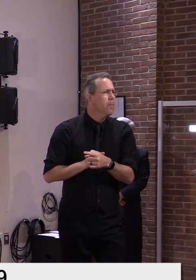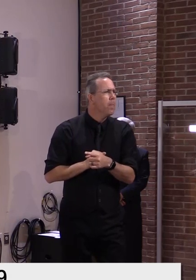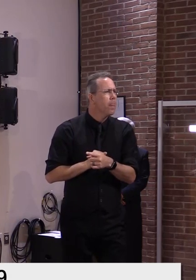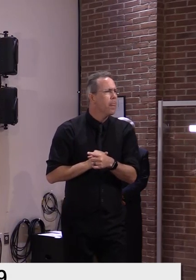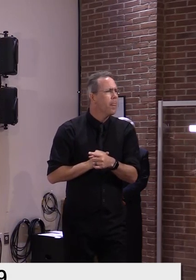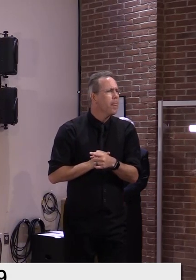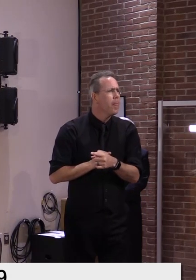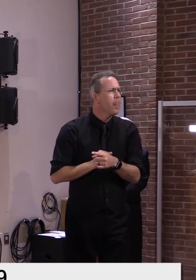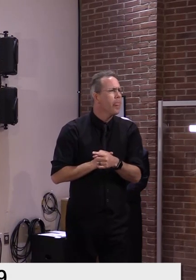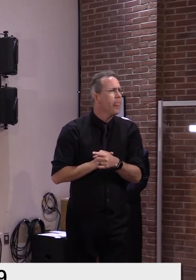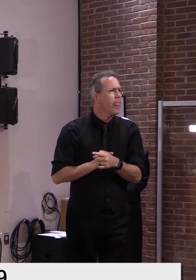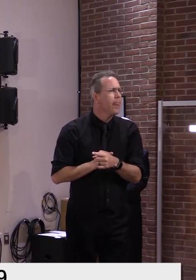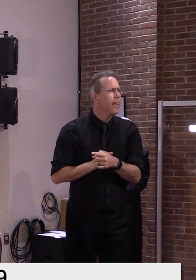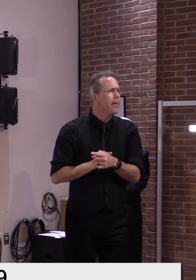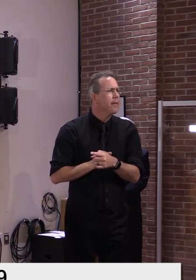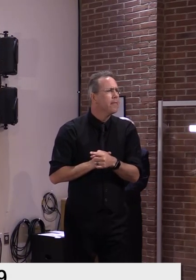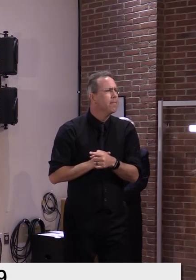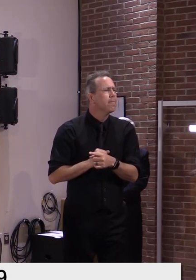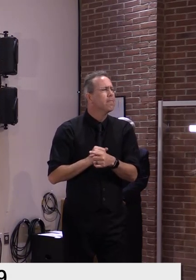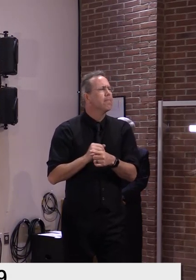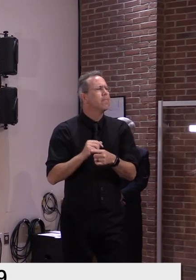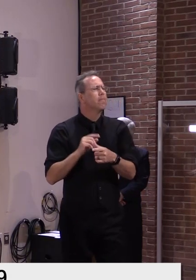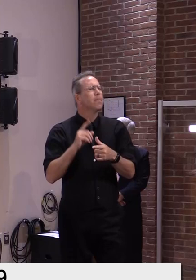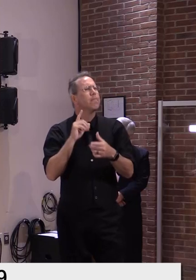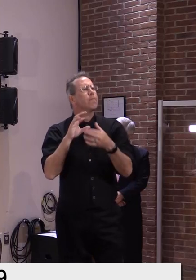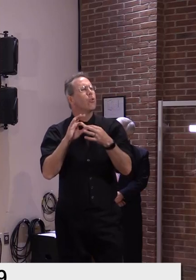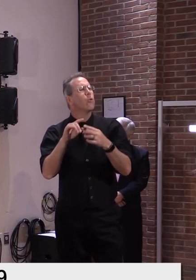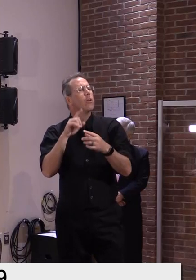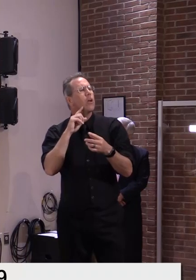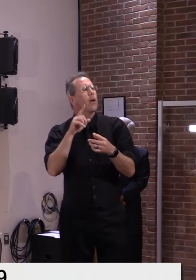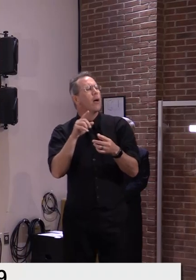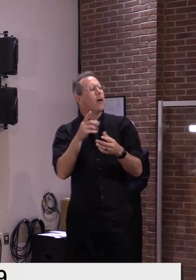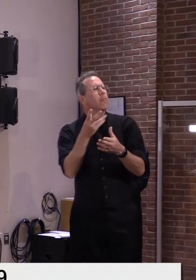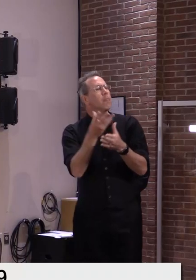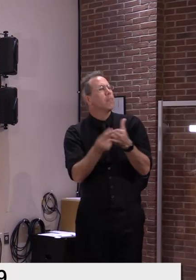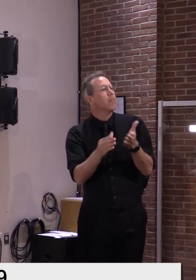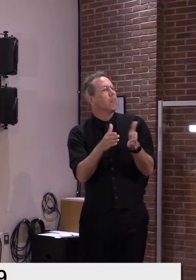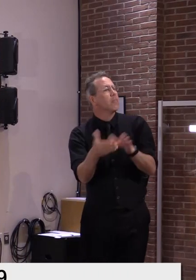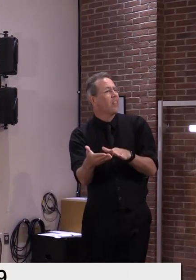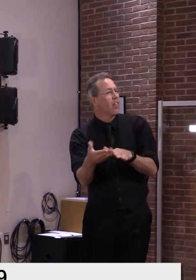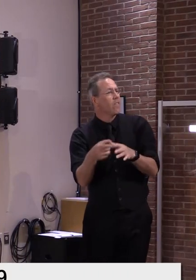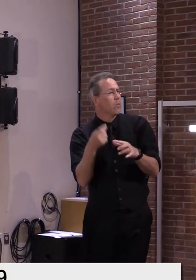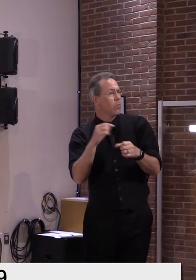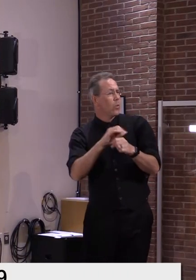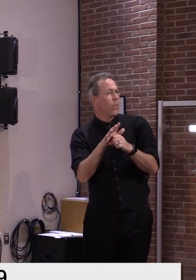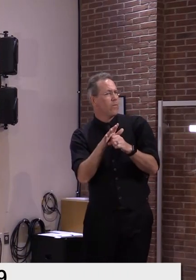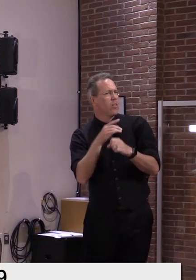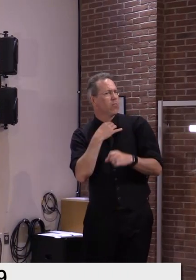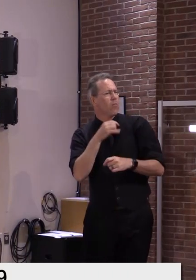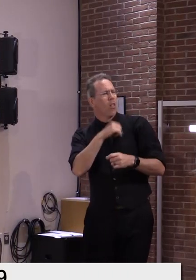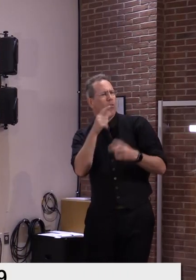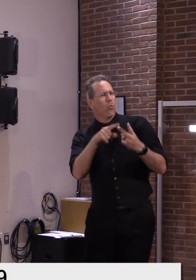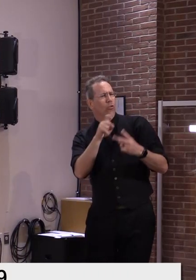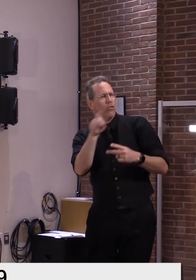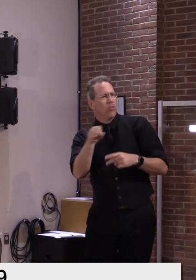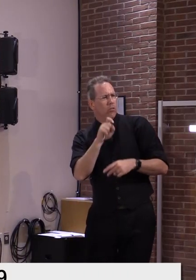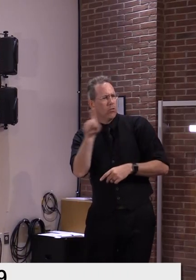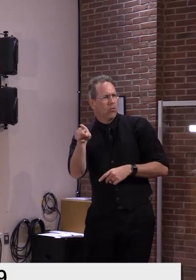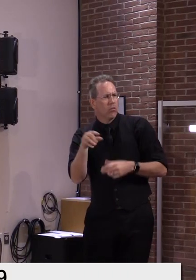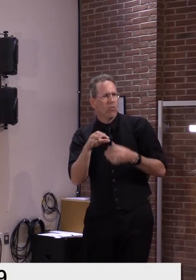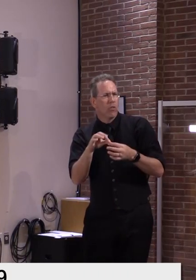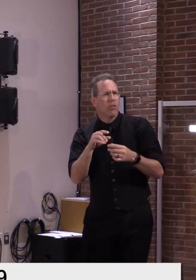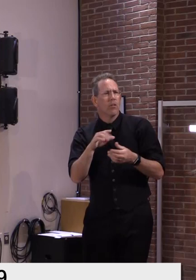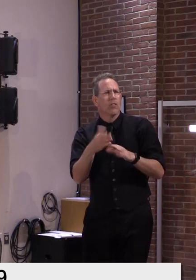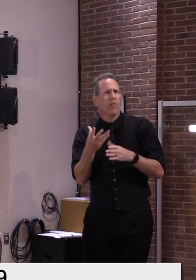dashboard? I've checked and nobody recalls you disclosing or discussing the Vermonters that have